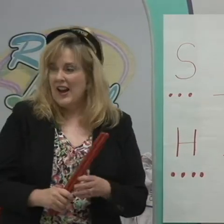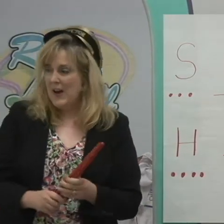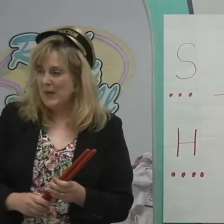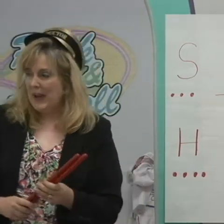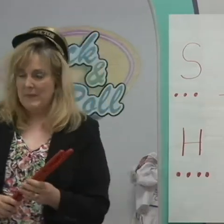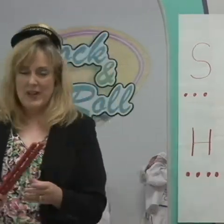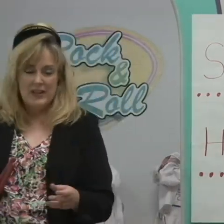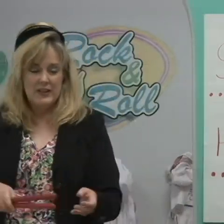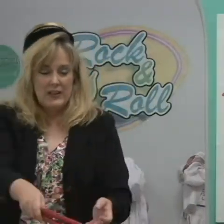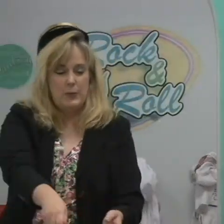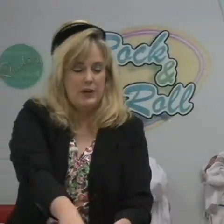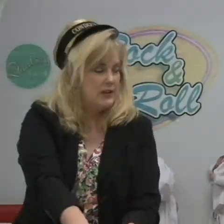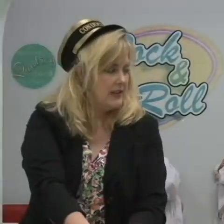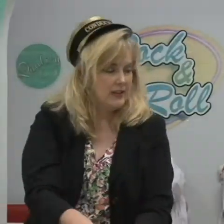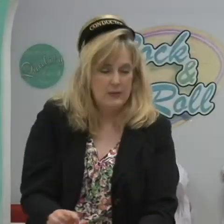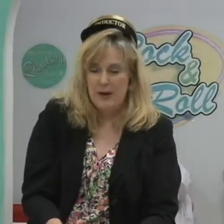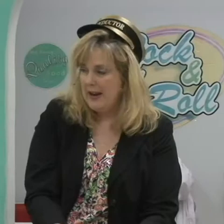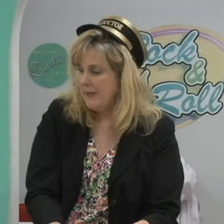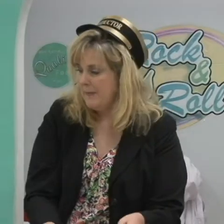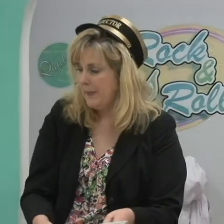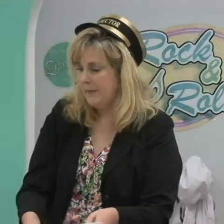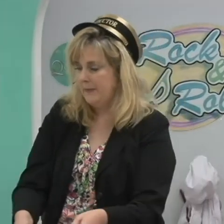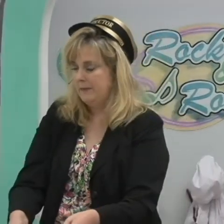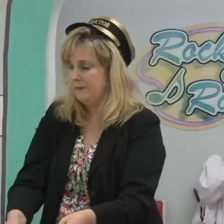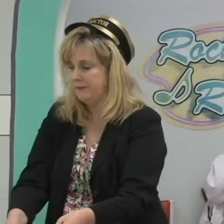Okay. So let's put our sticks away.